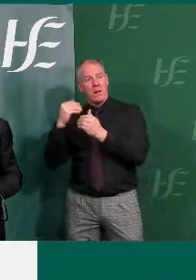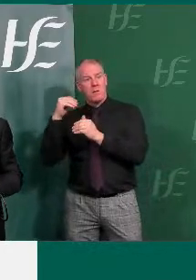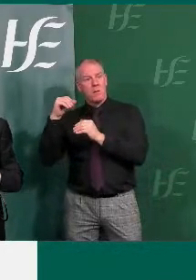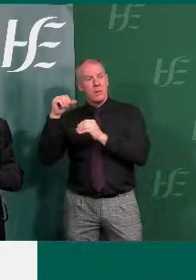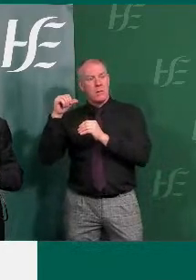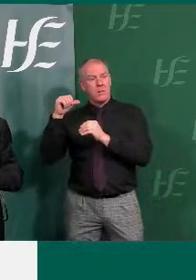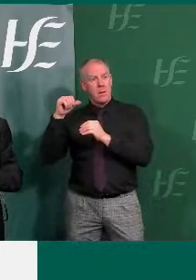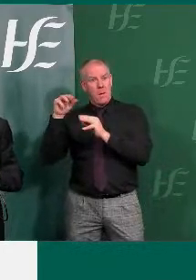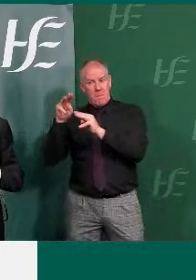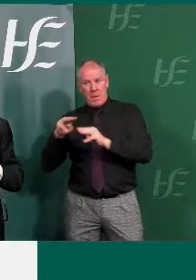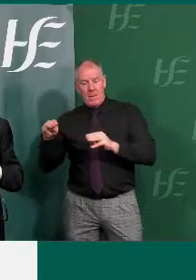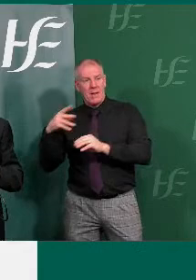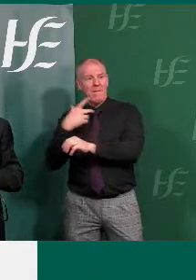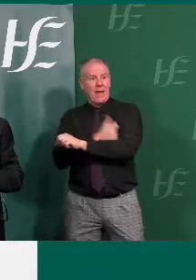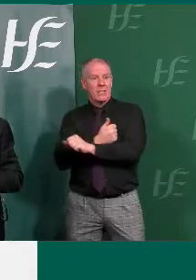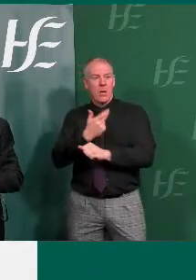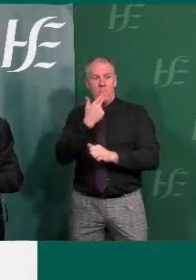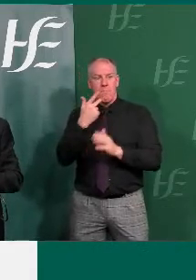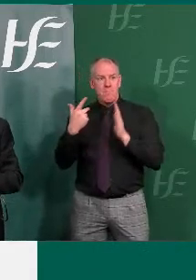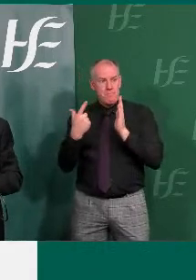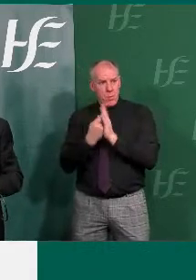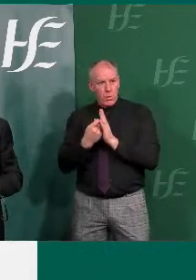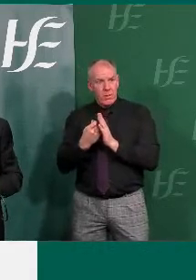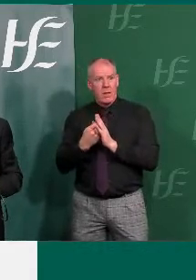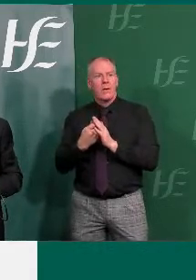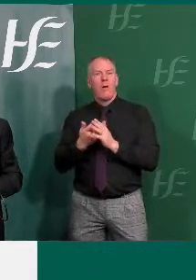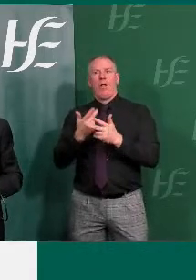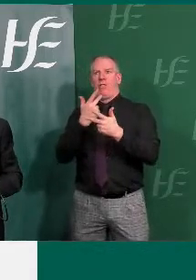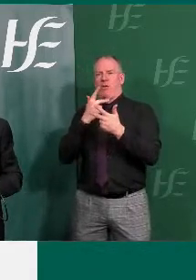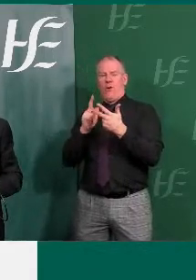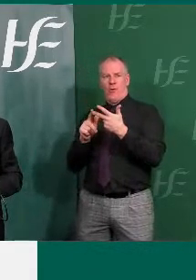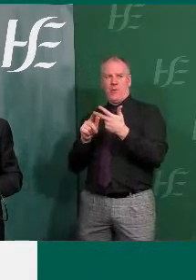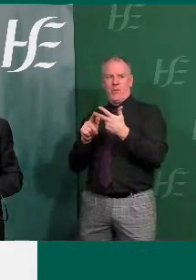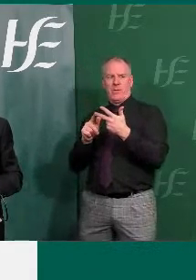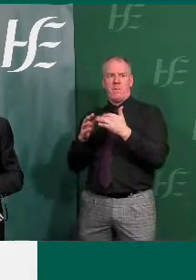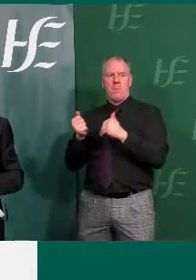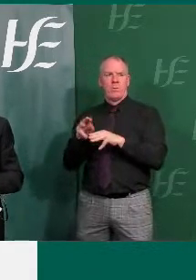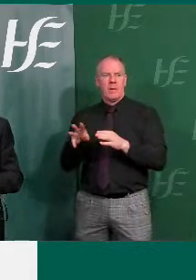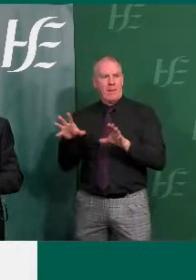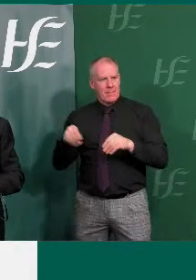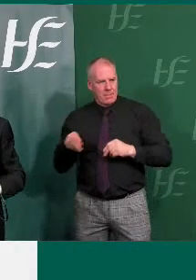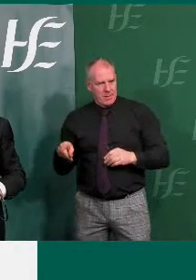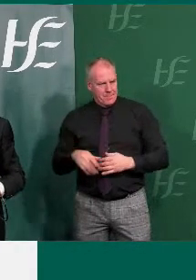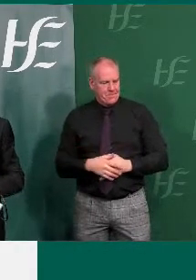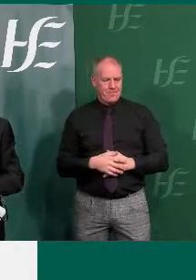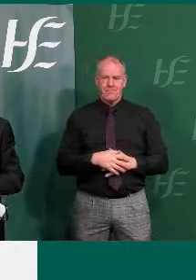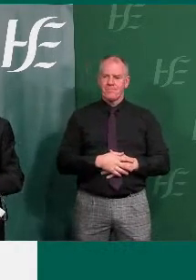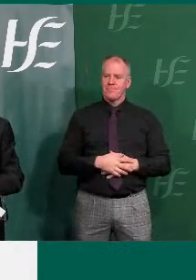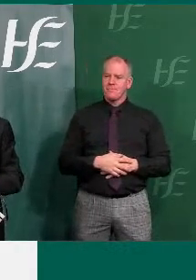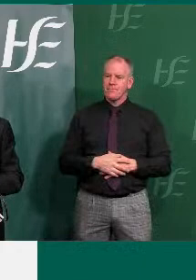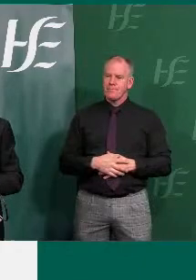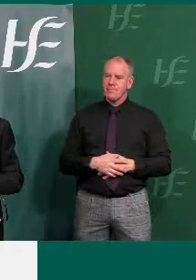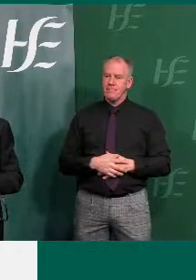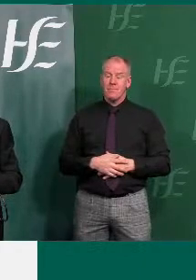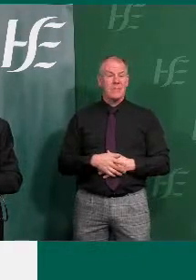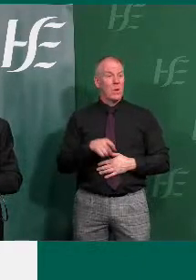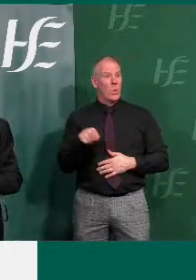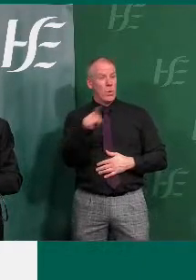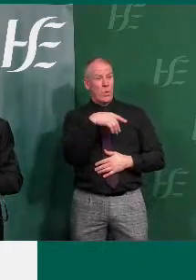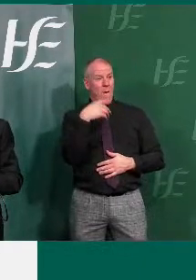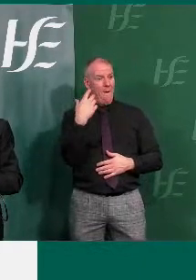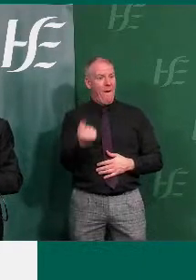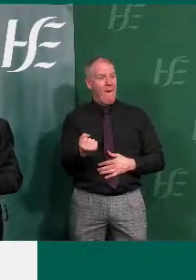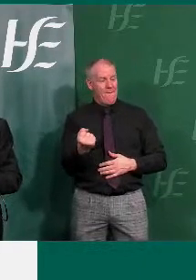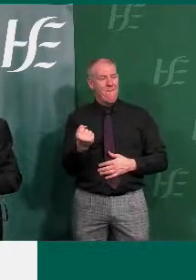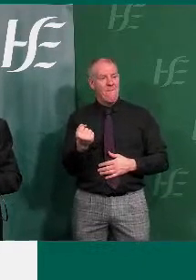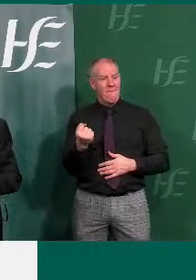see and the booster programme, you'll see we're now ranked third. And to close on this one, if you do have, and make